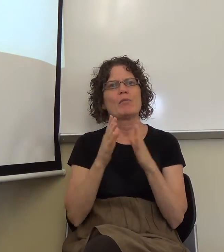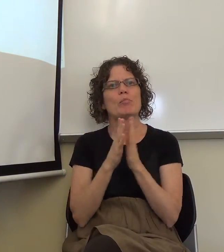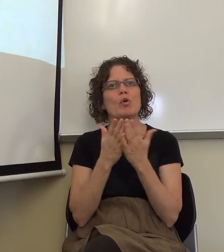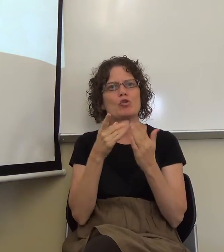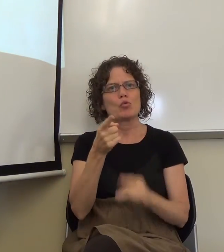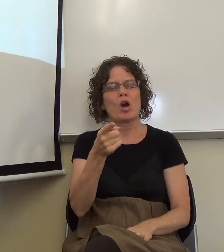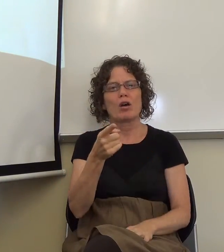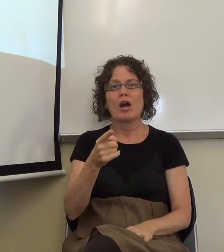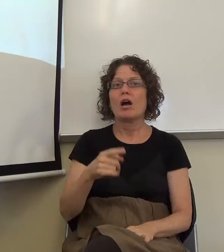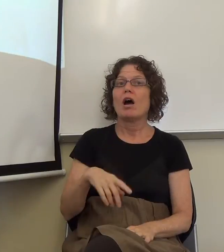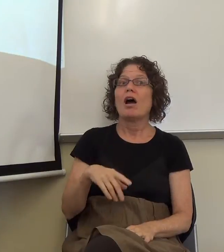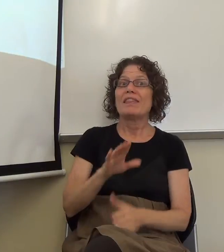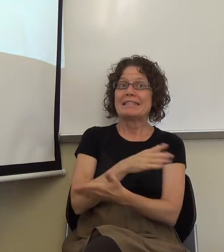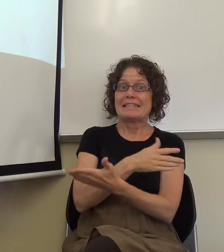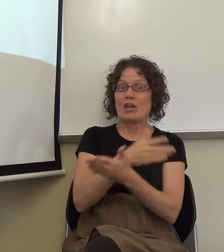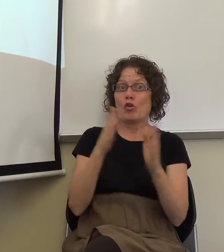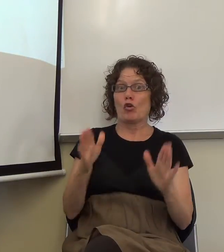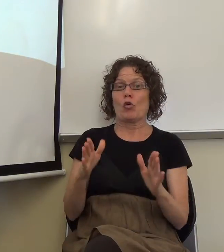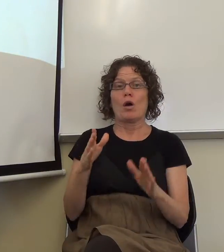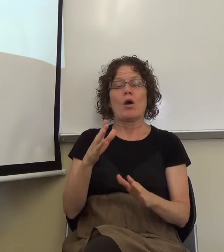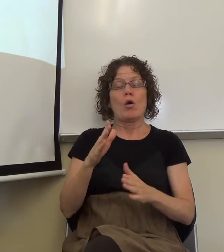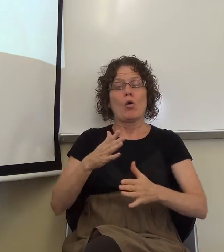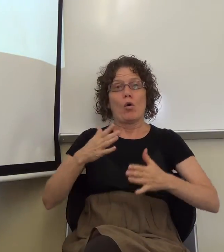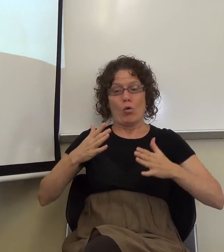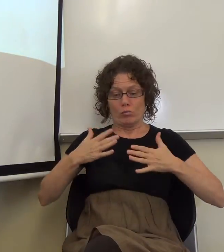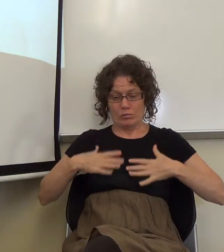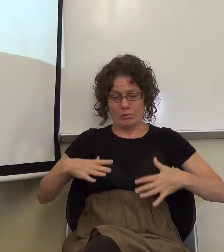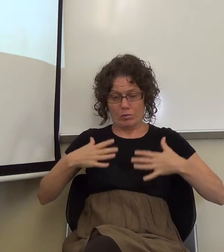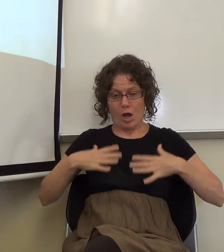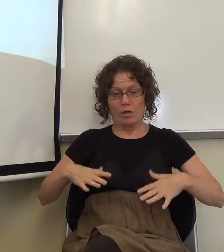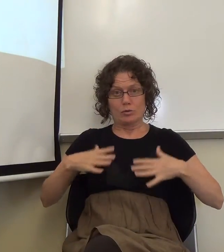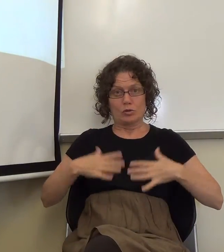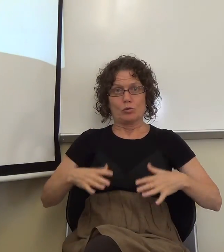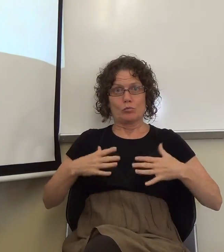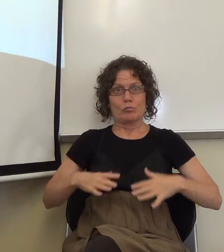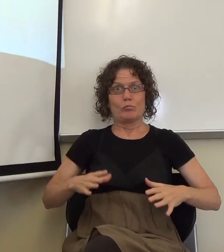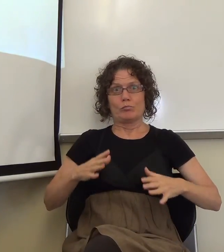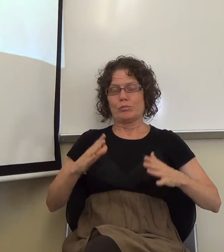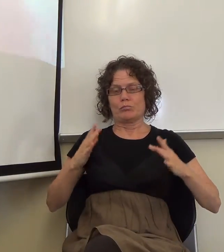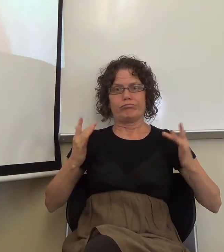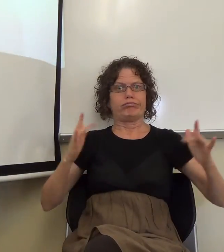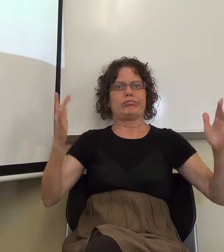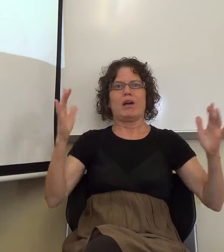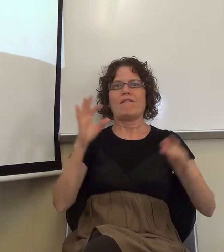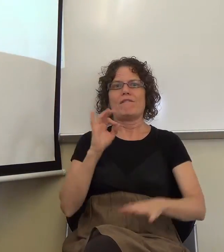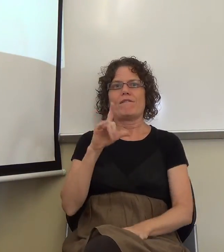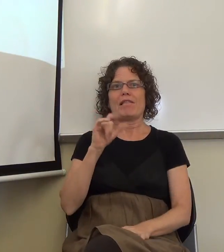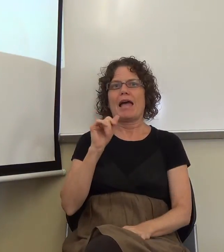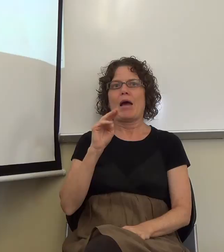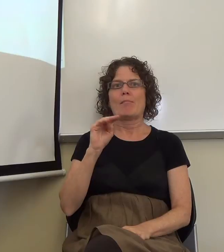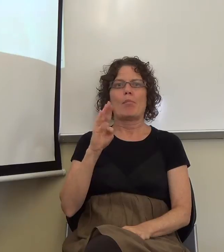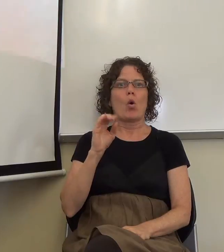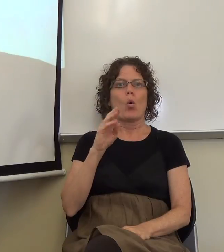singer wore flamboyant costumes on stage, here's your contrast